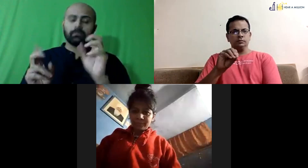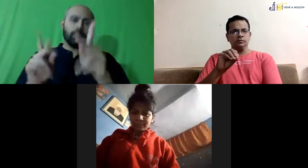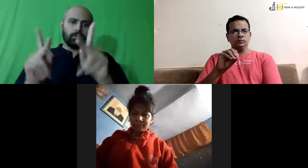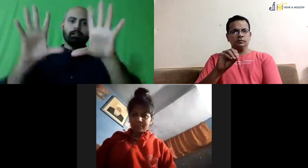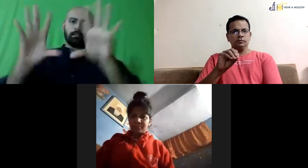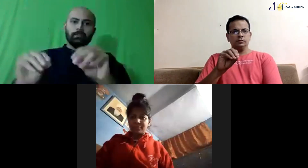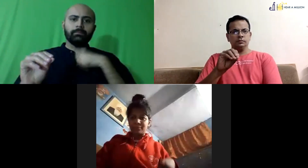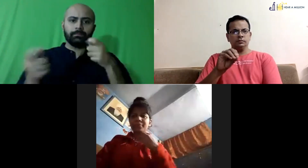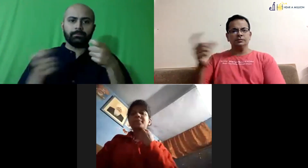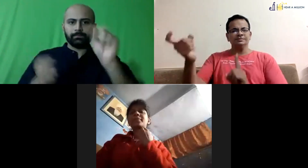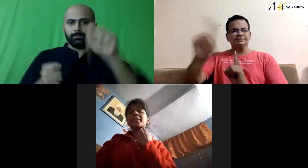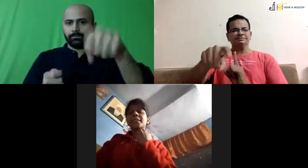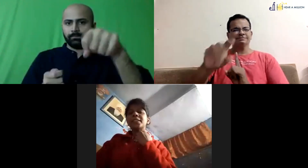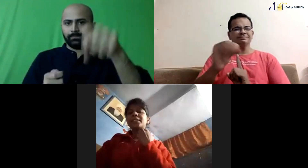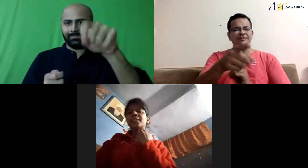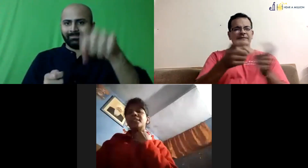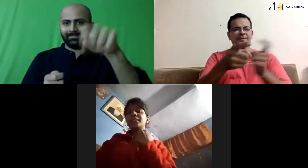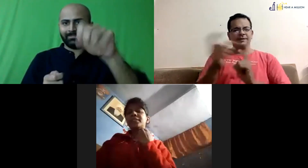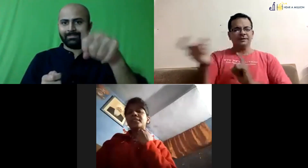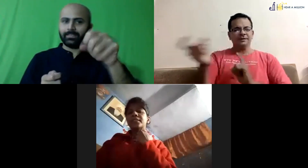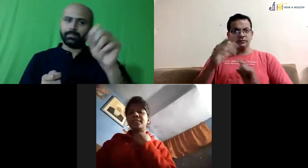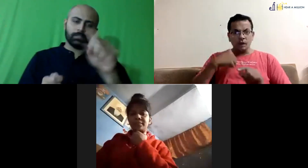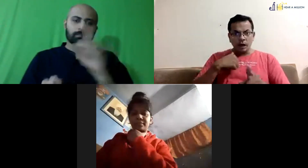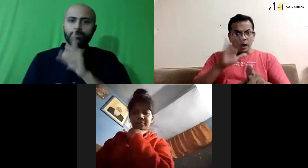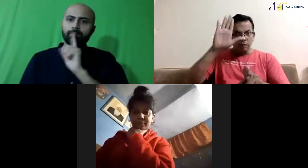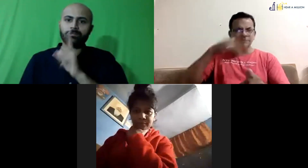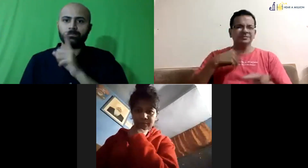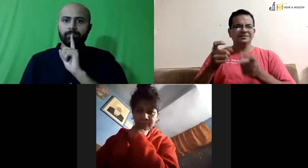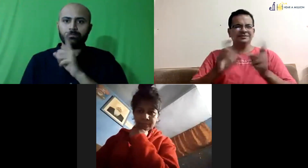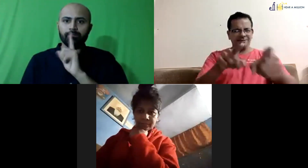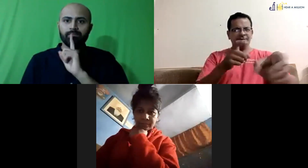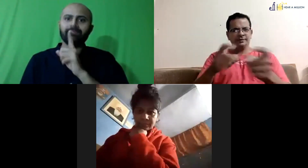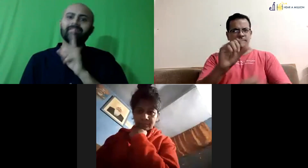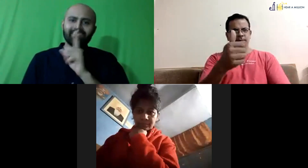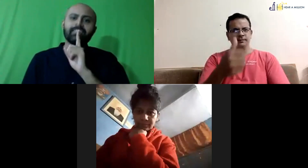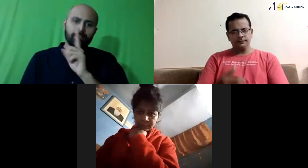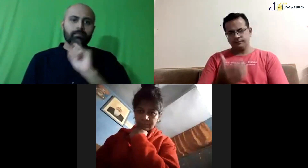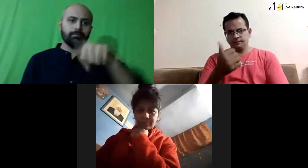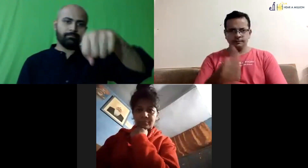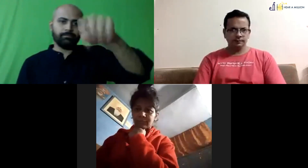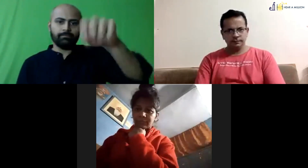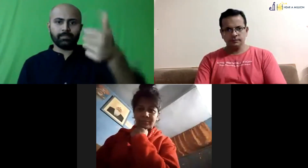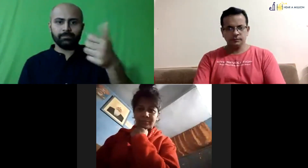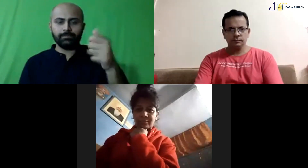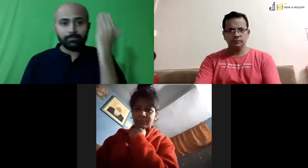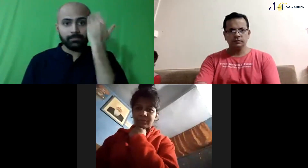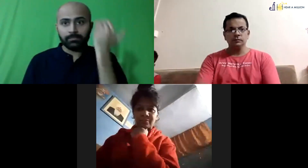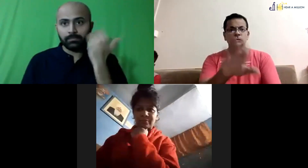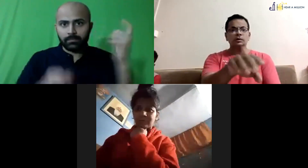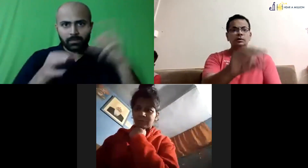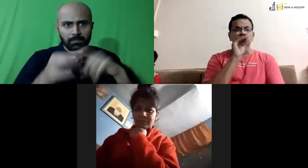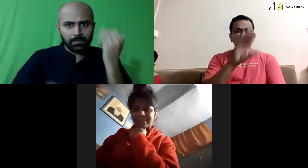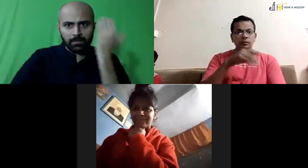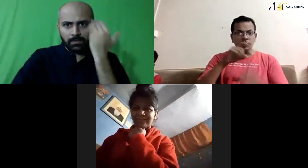Okay, can we have Ravneet? Oh, okay, Rajesh is saying you can remove me from spotlight. Now you can